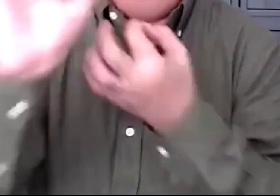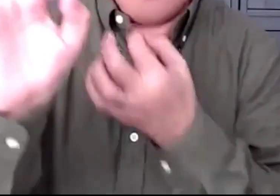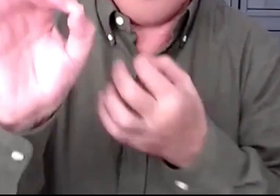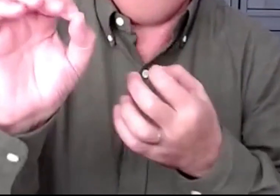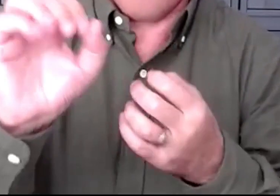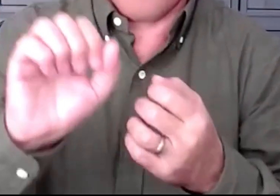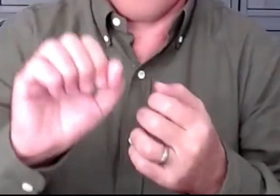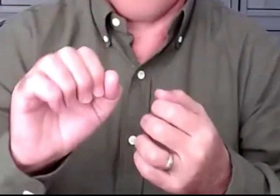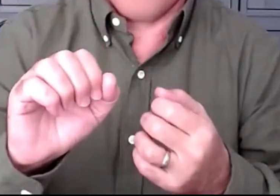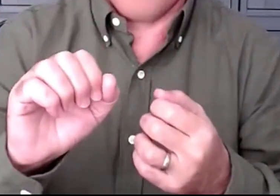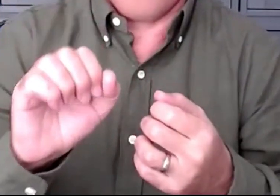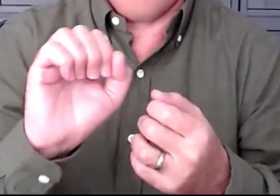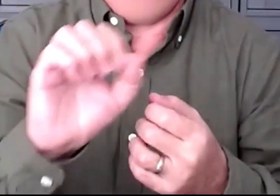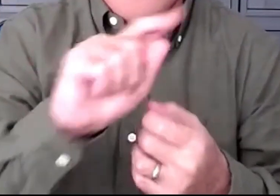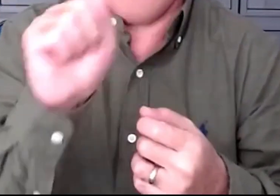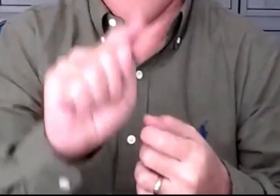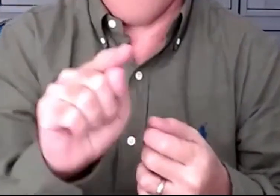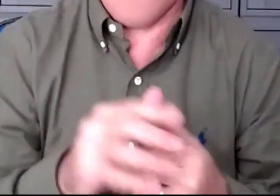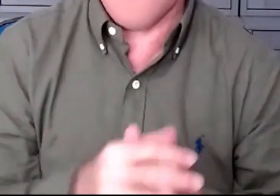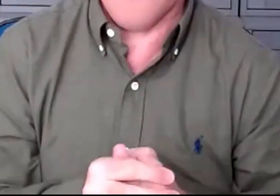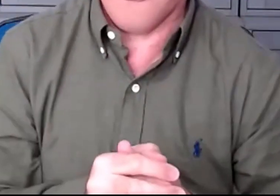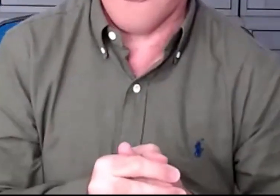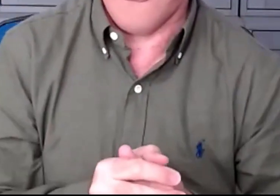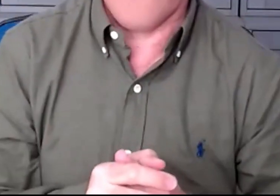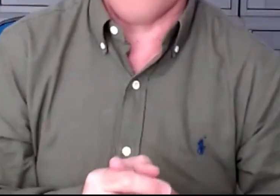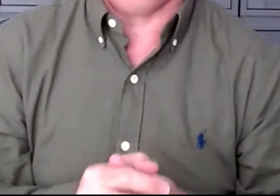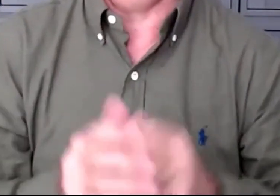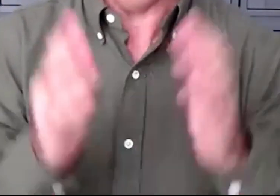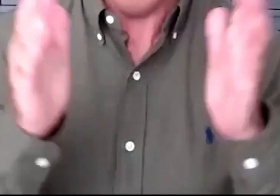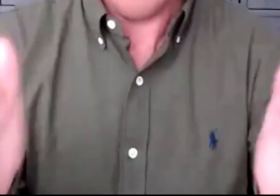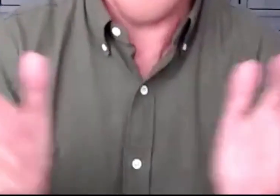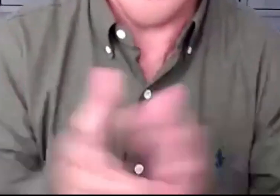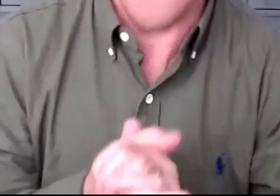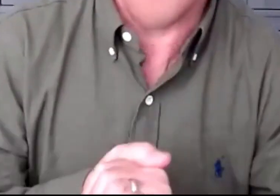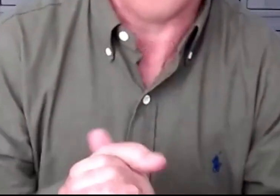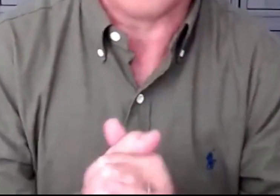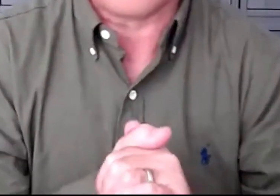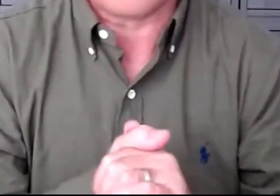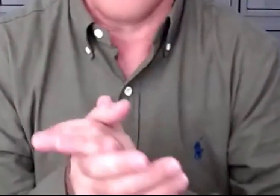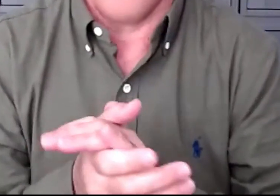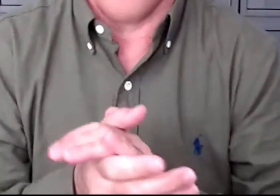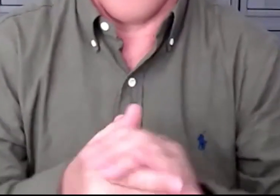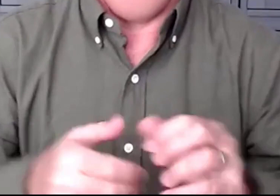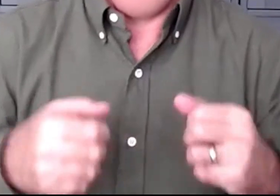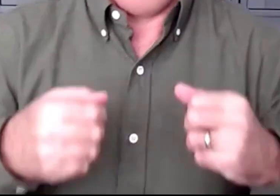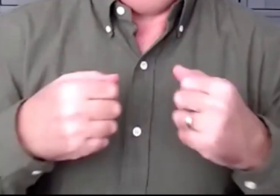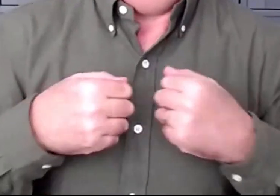hopefully we'll have time to get through to all the questions you ask.